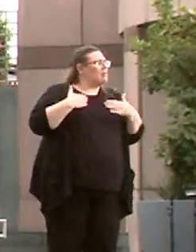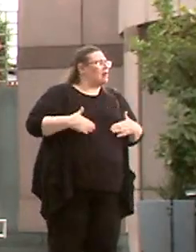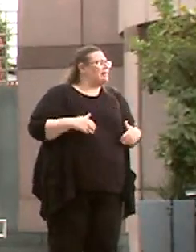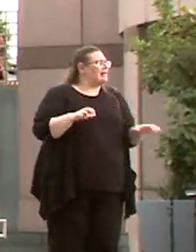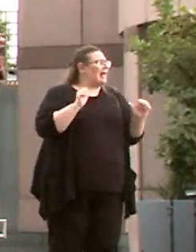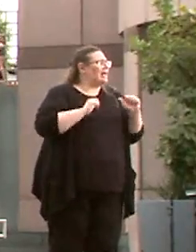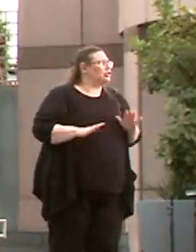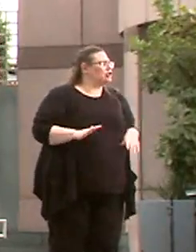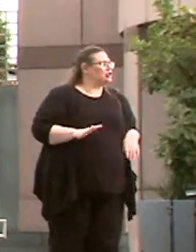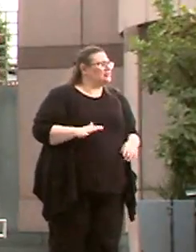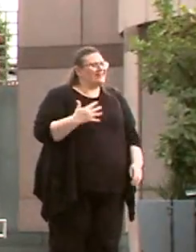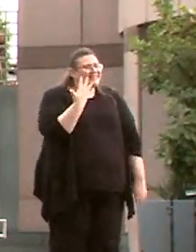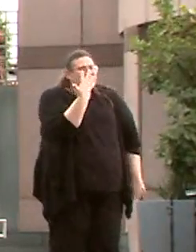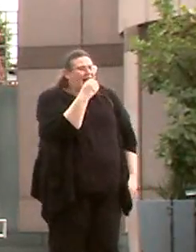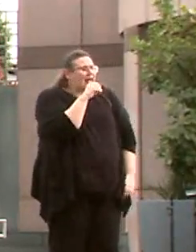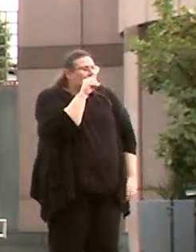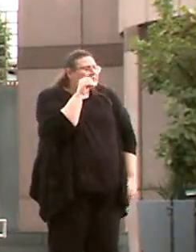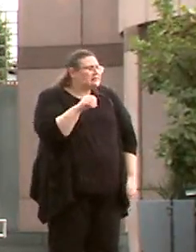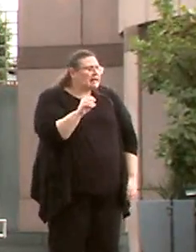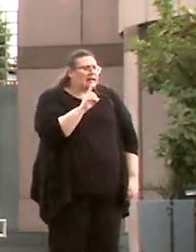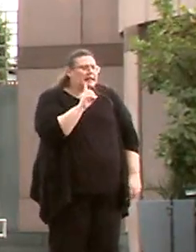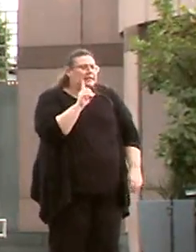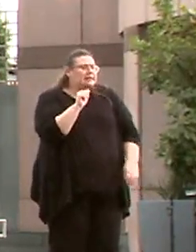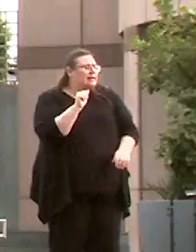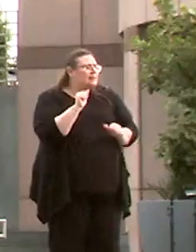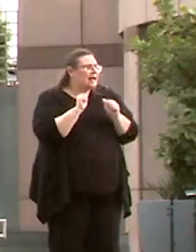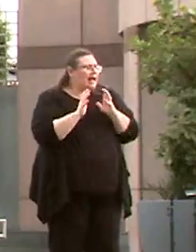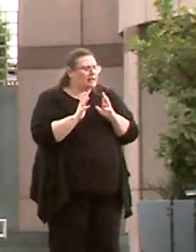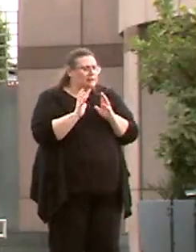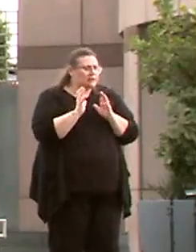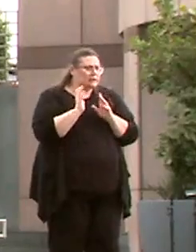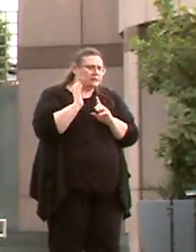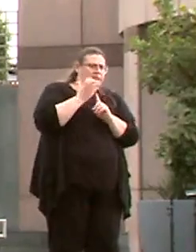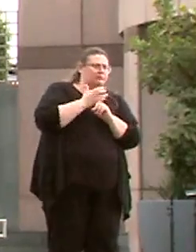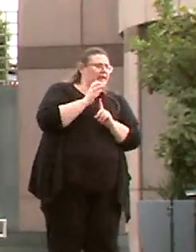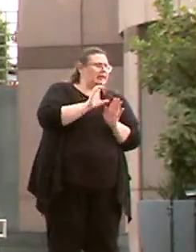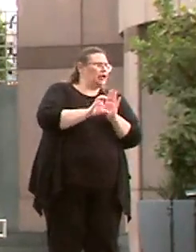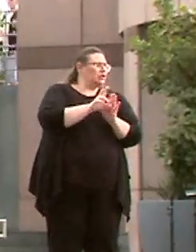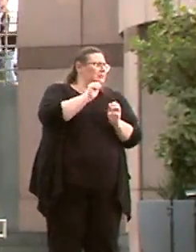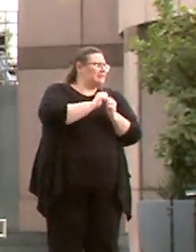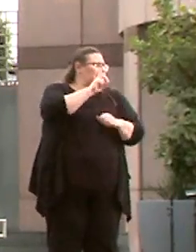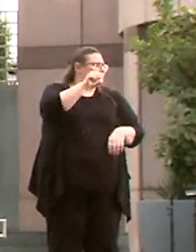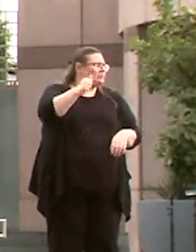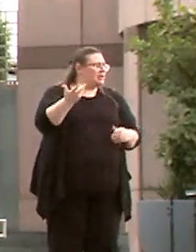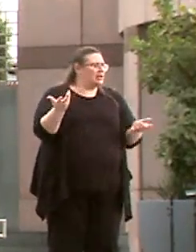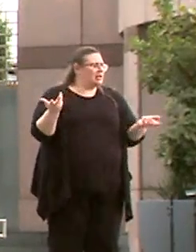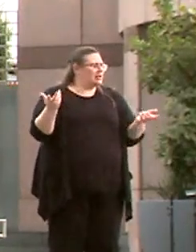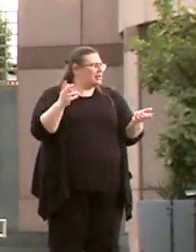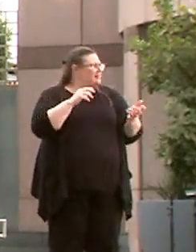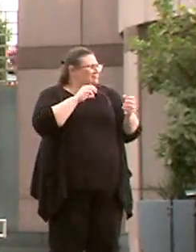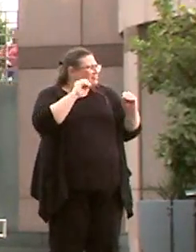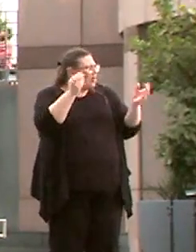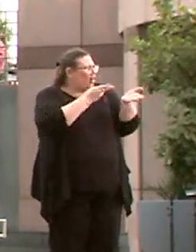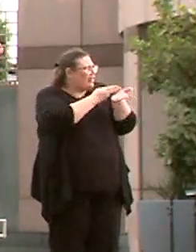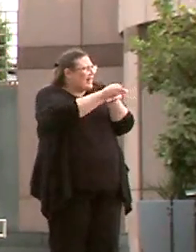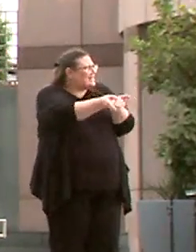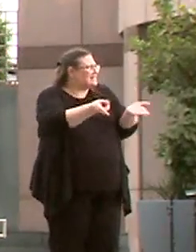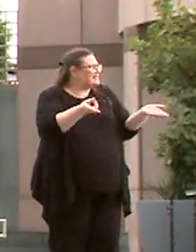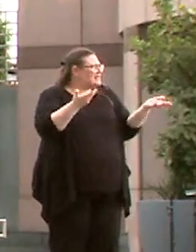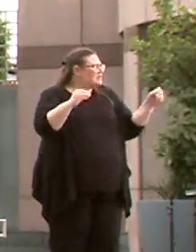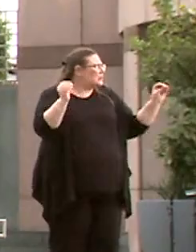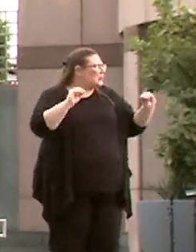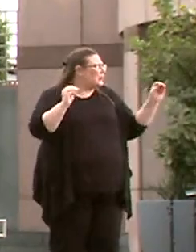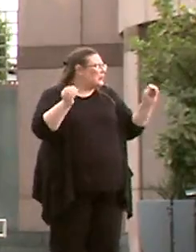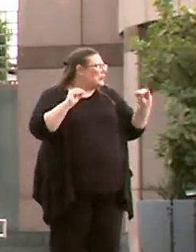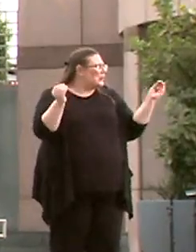So 5% are disabled actors playing a disabled character. If you don't have that level of authenticity in and of itself, you're